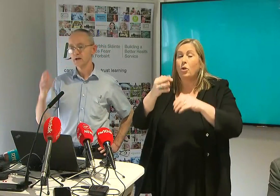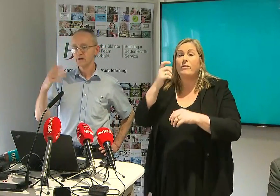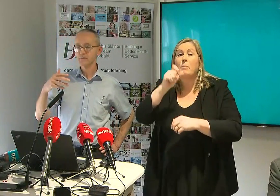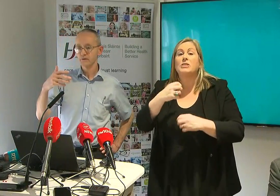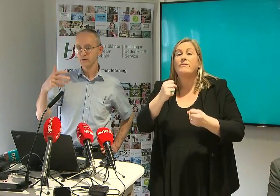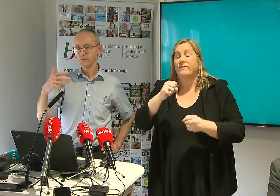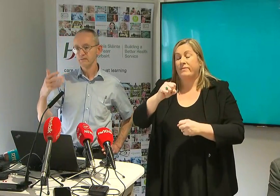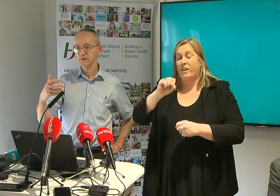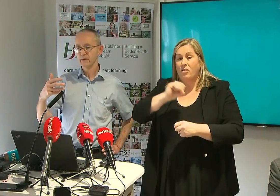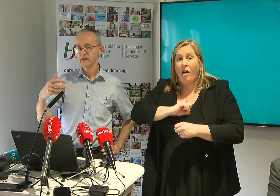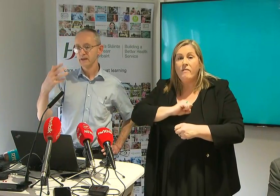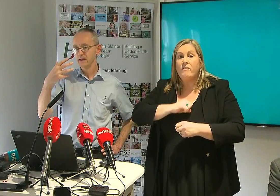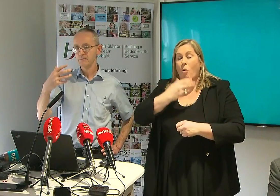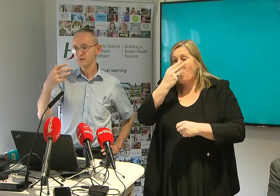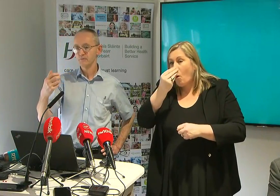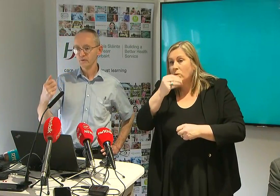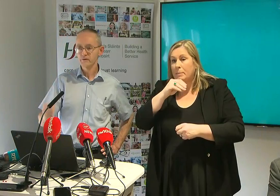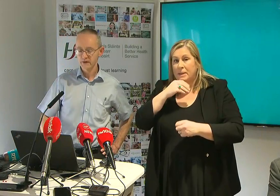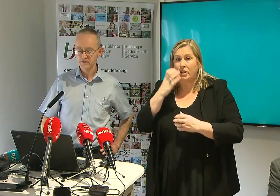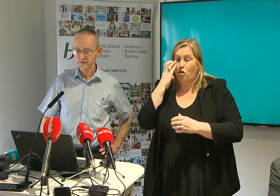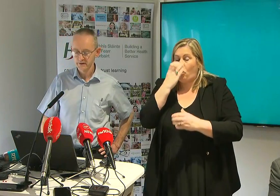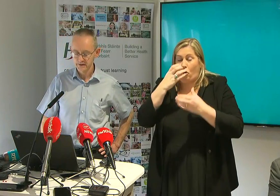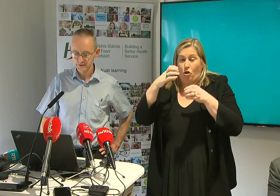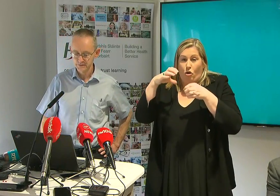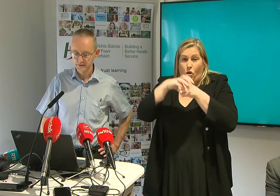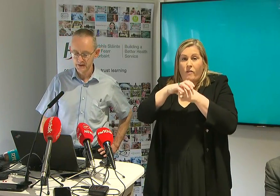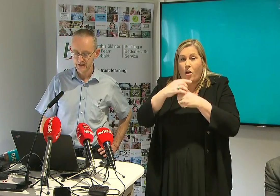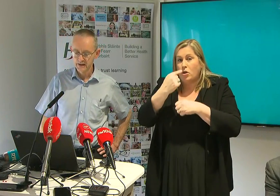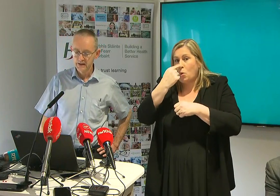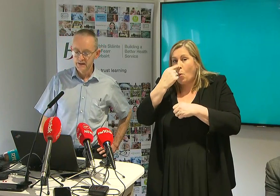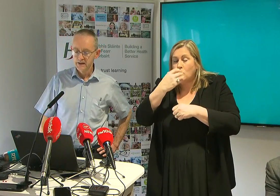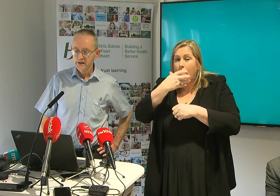cold covers their nose or mouth. That captures most of the virus in the tissue.